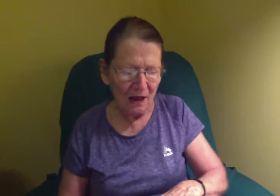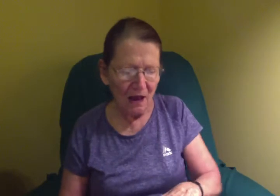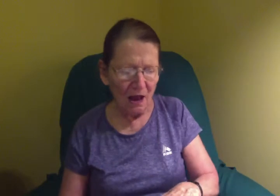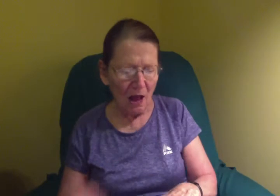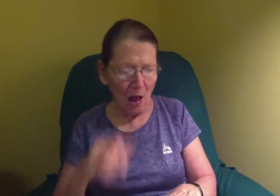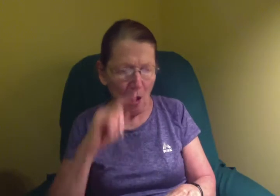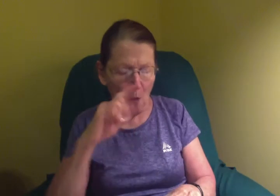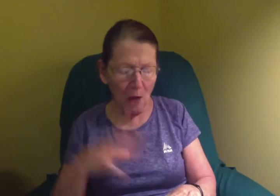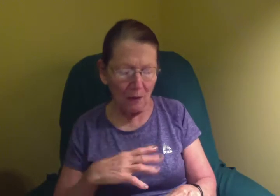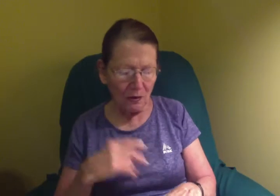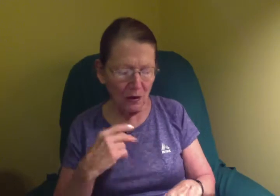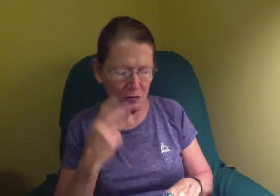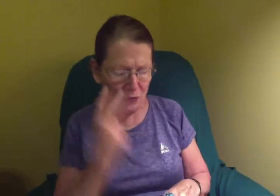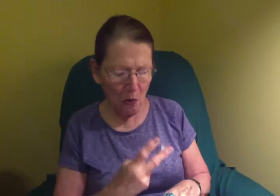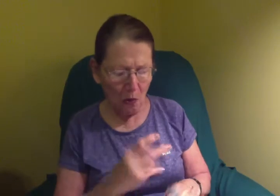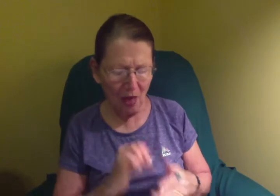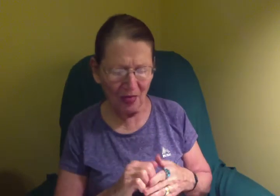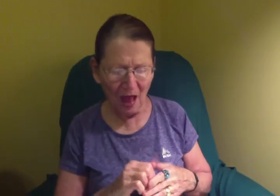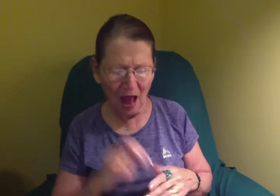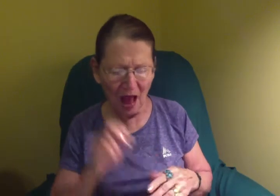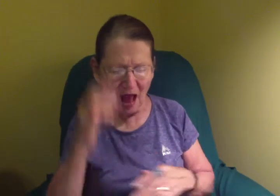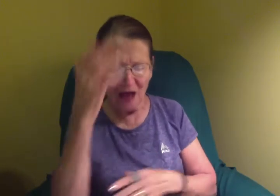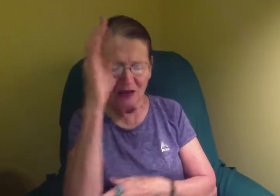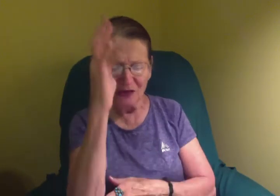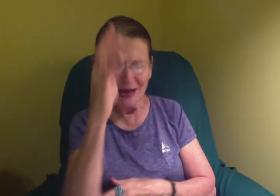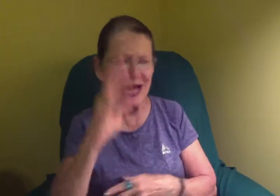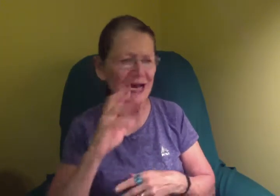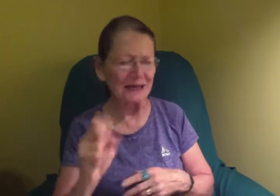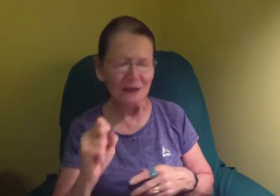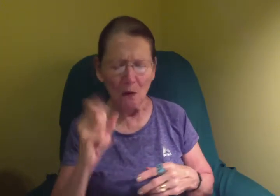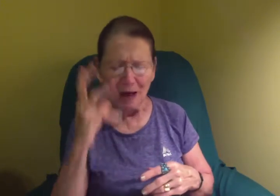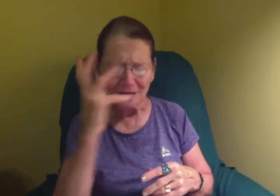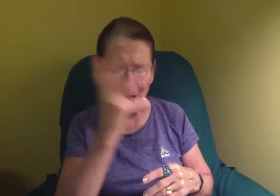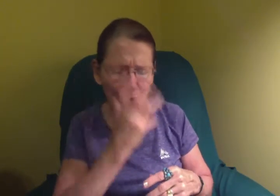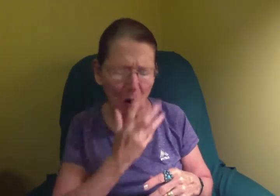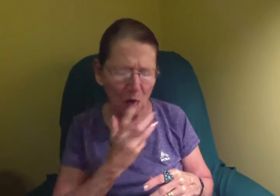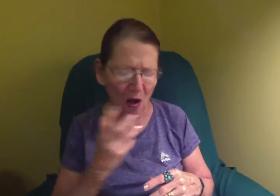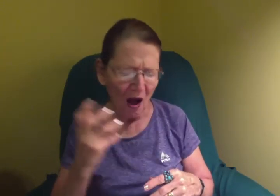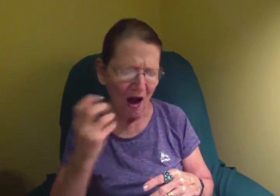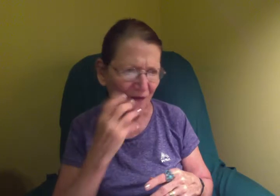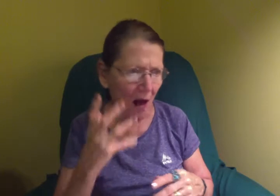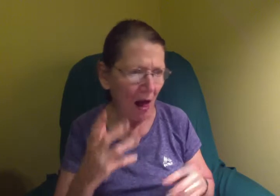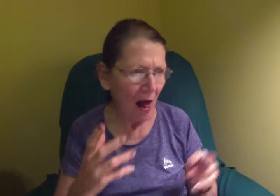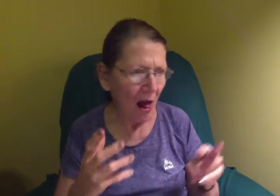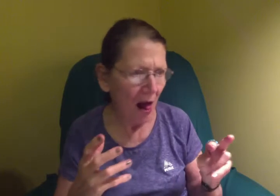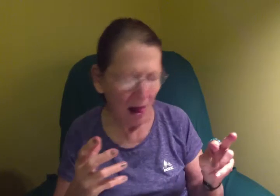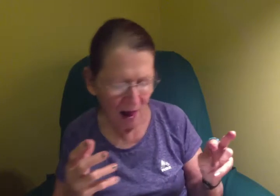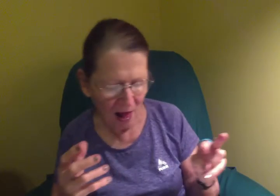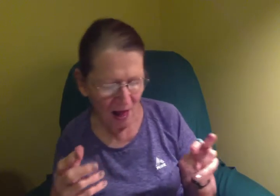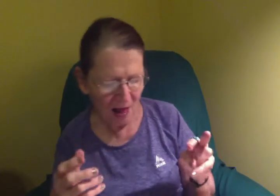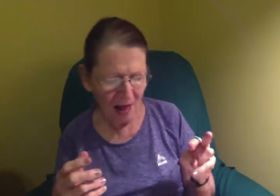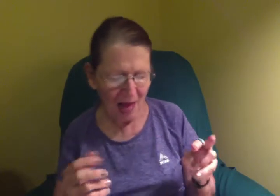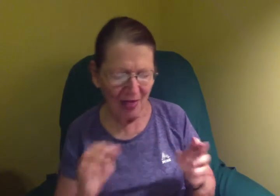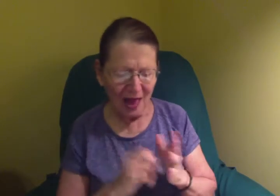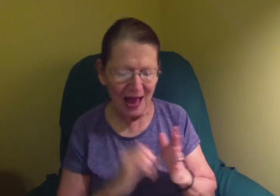But, something about that, you're hearing a bit of drama, that